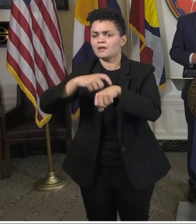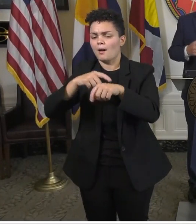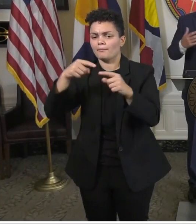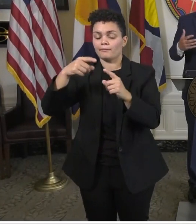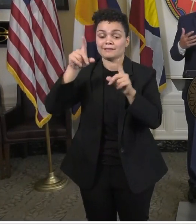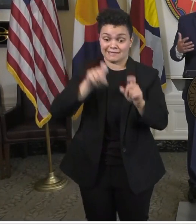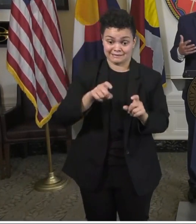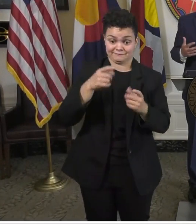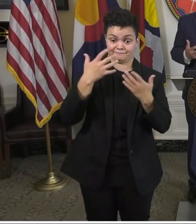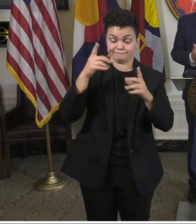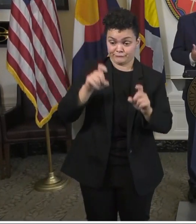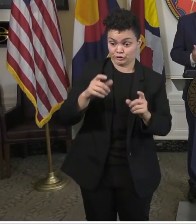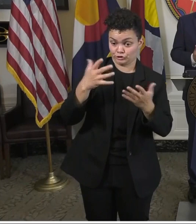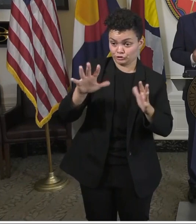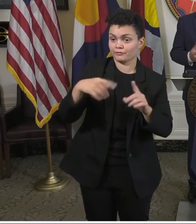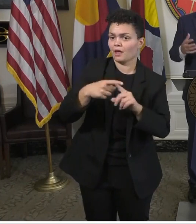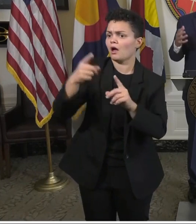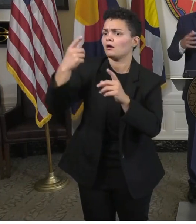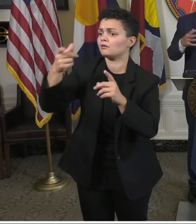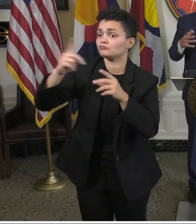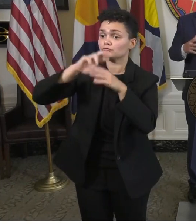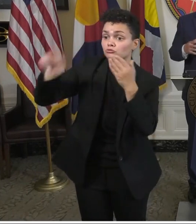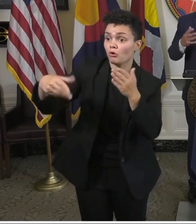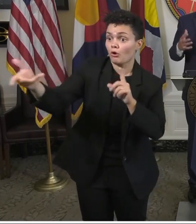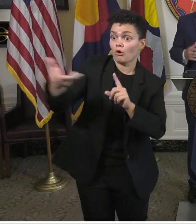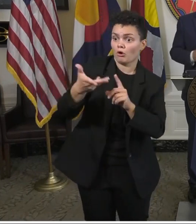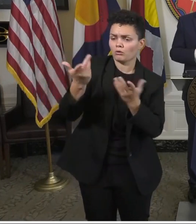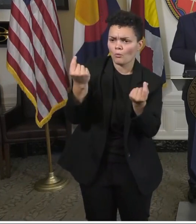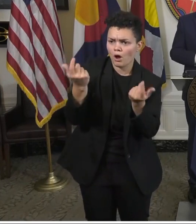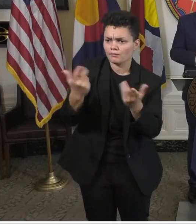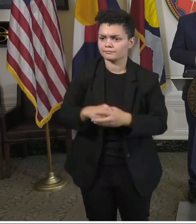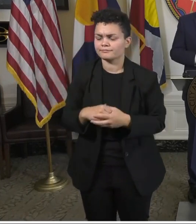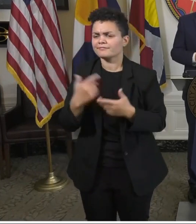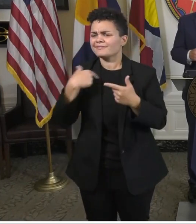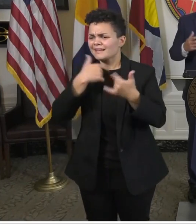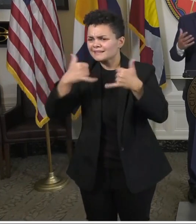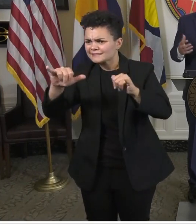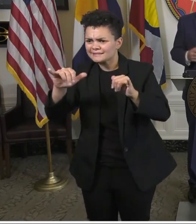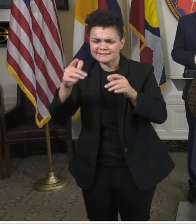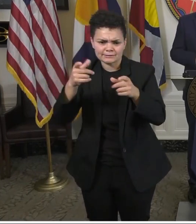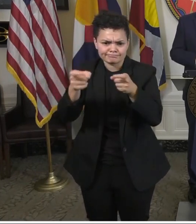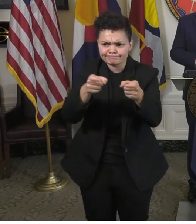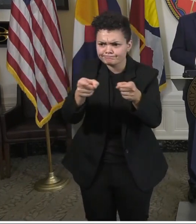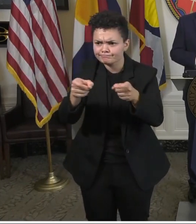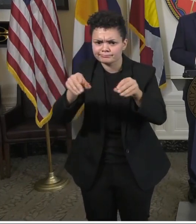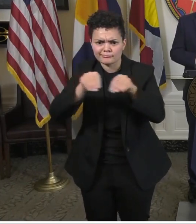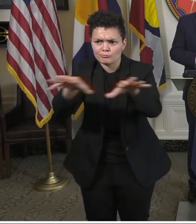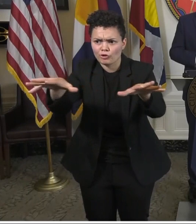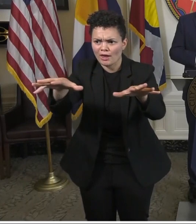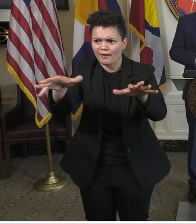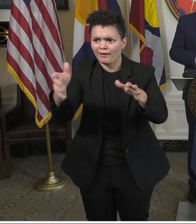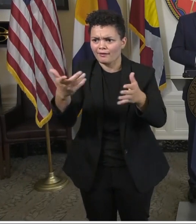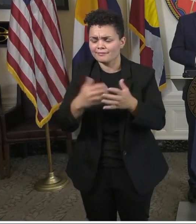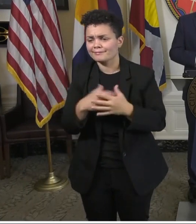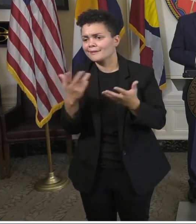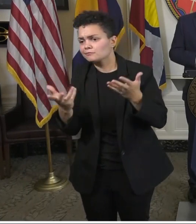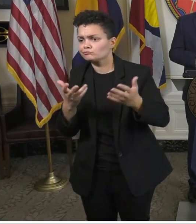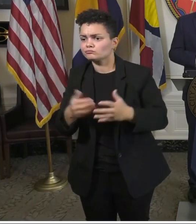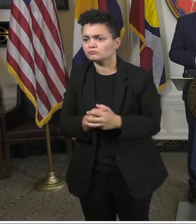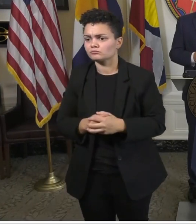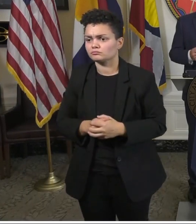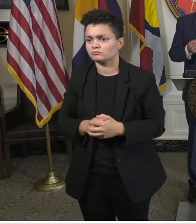and everything that we do in response to cases to try to control outbreaks that I mentioned earlier, or just the spread of the virus, it all